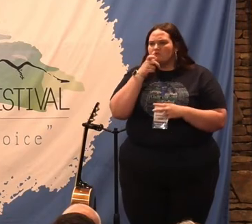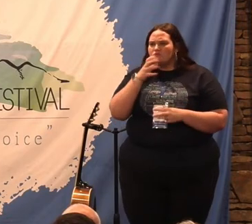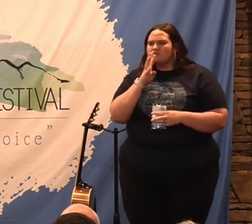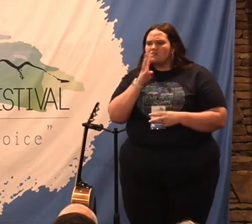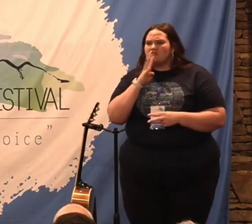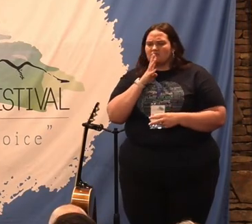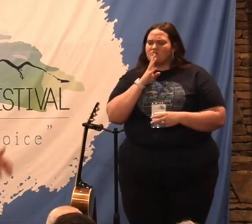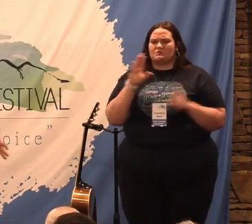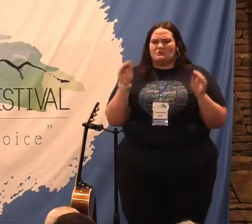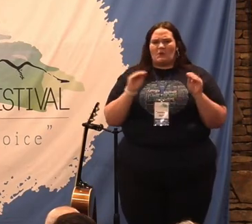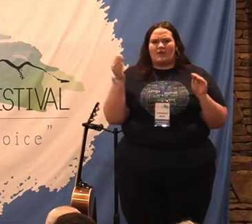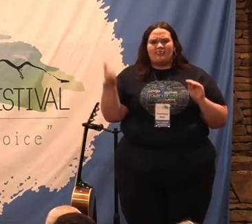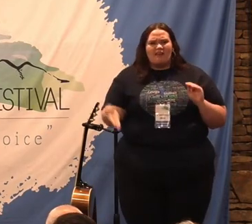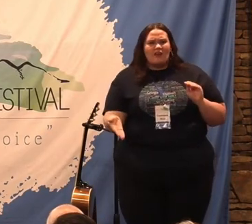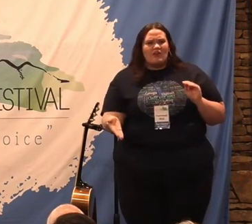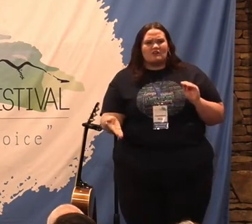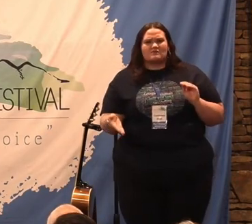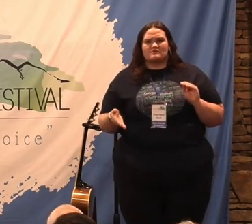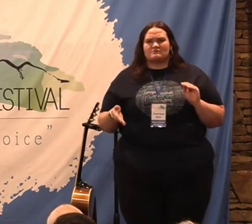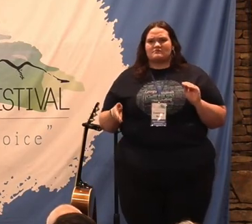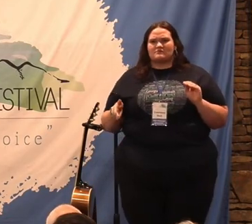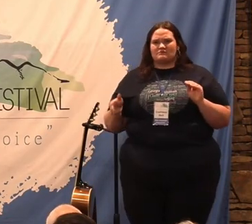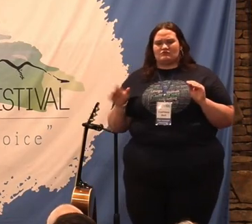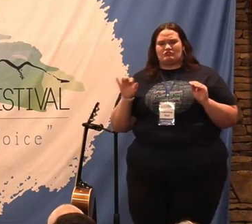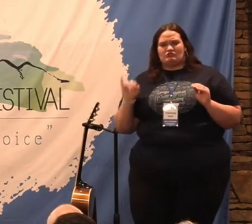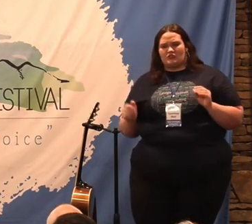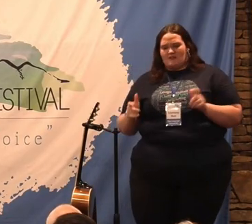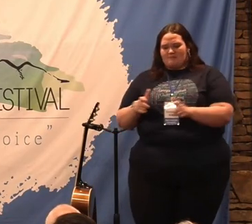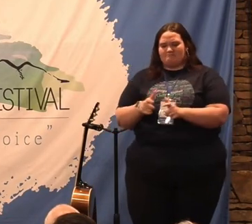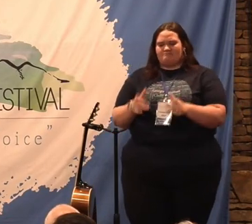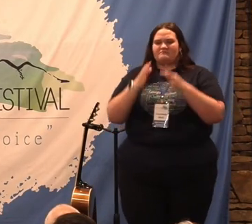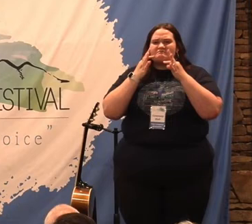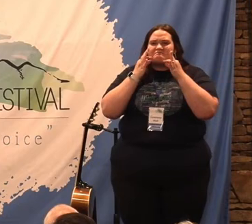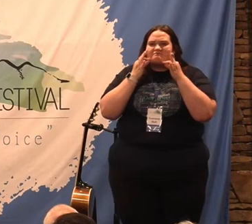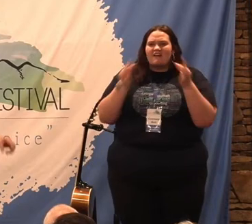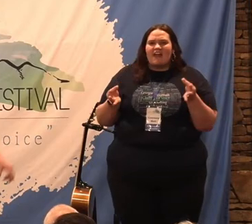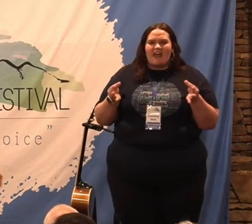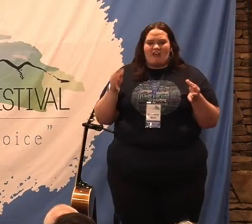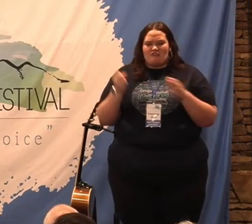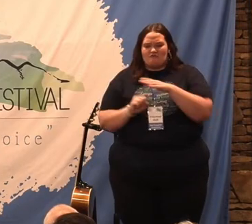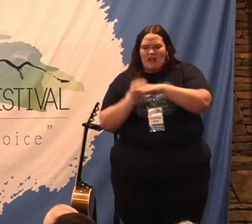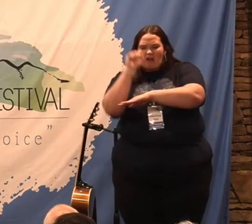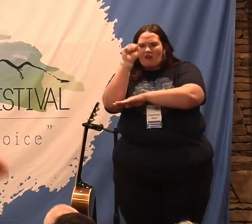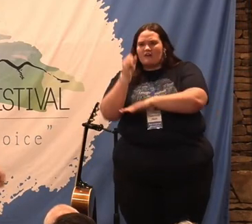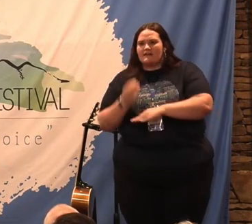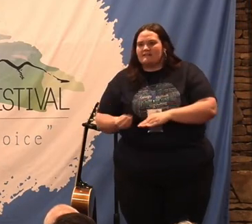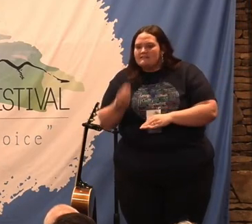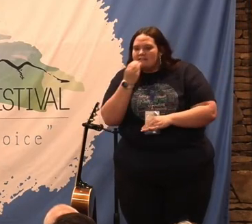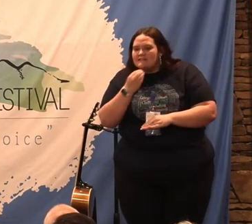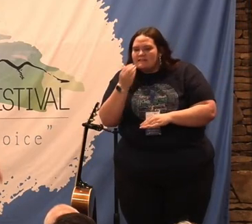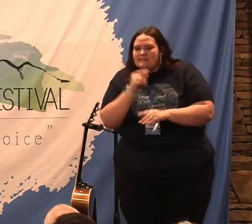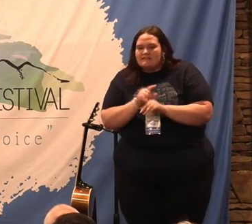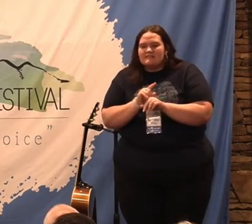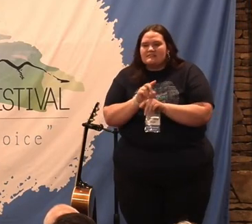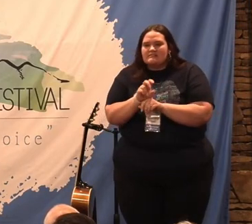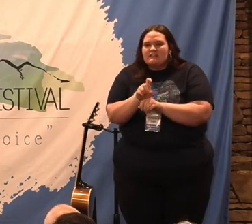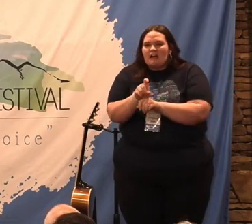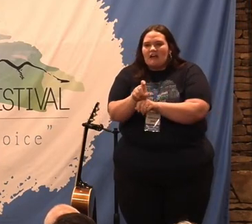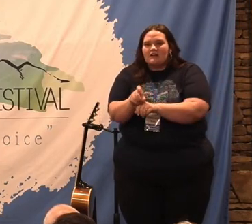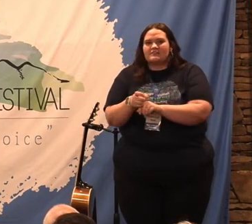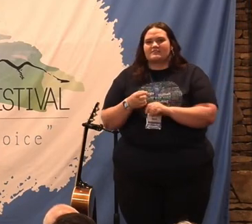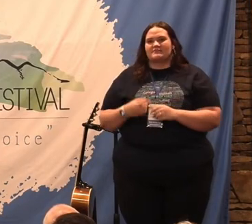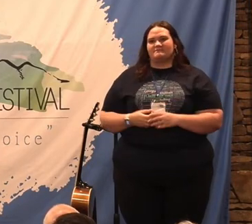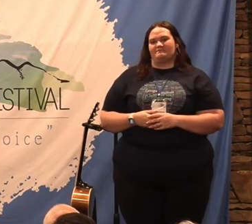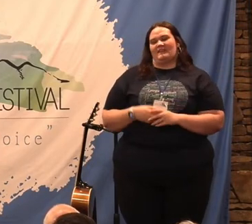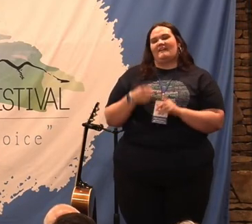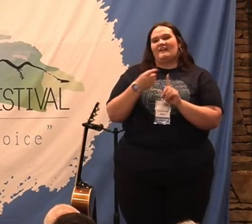wasn't anybody standing there, just a fat groundhog on its haunches, eating slugs from the beer trap that she had set out the